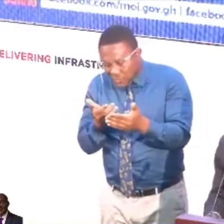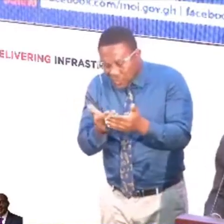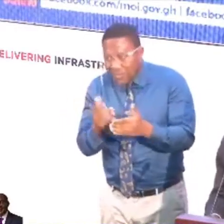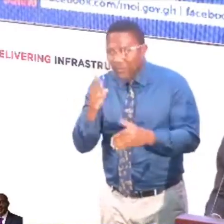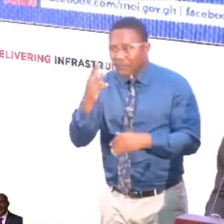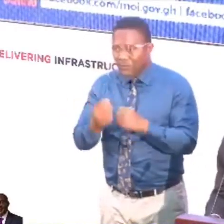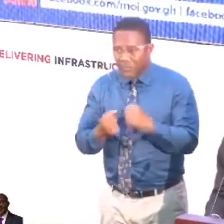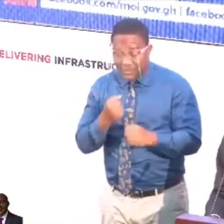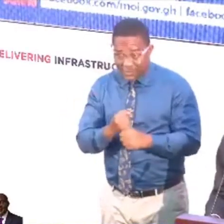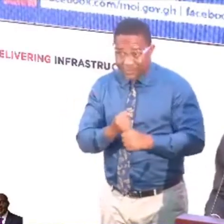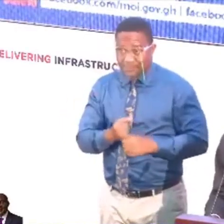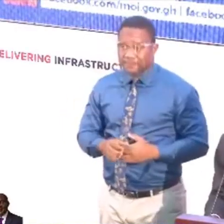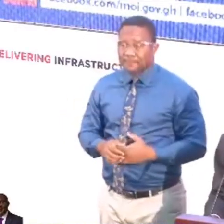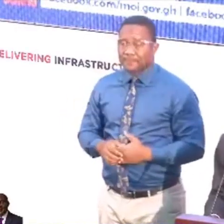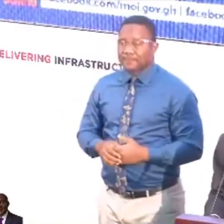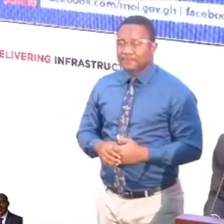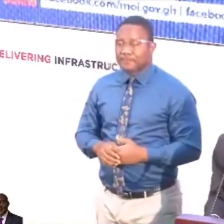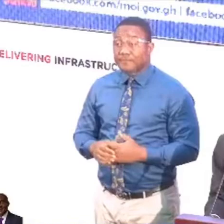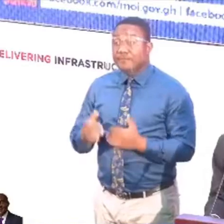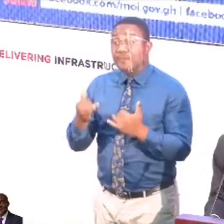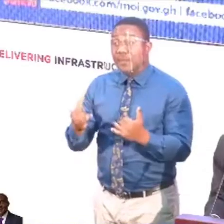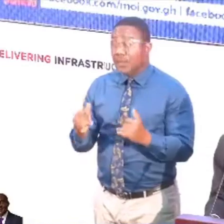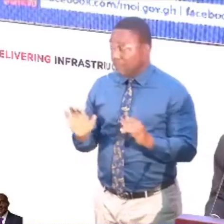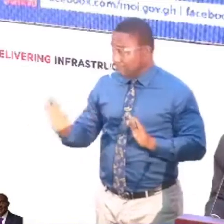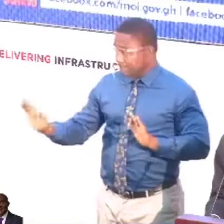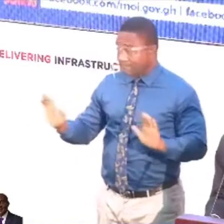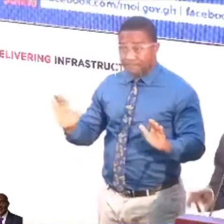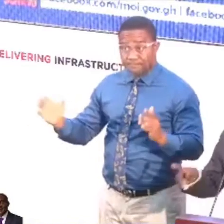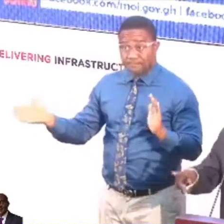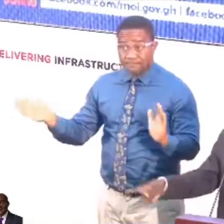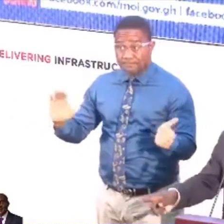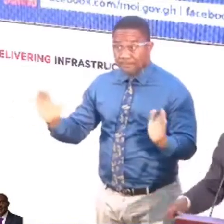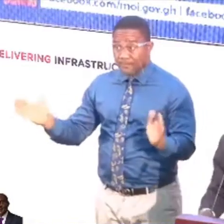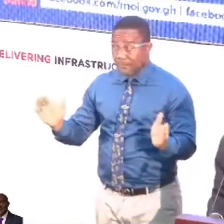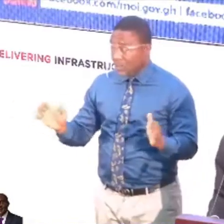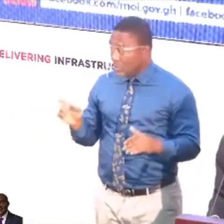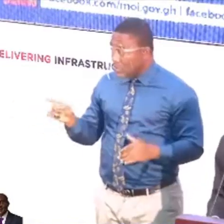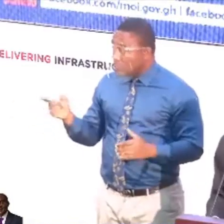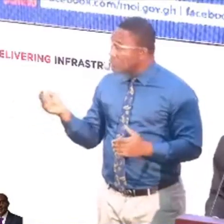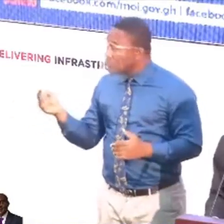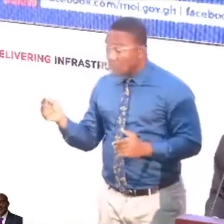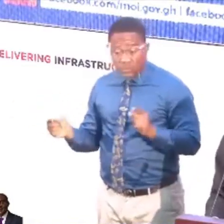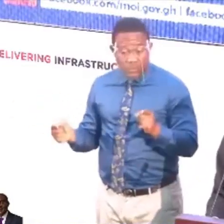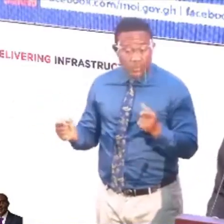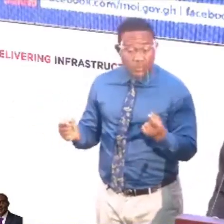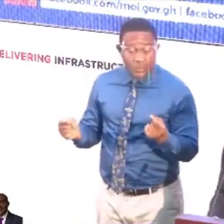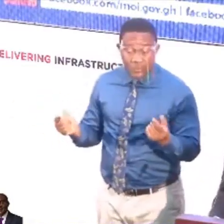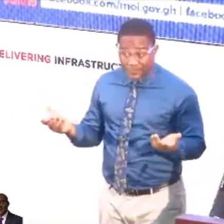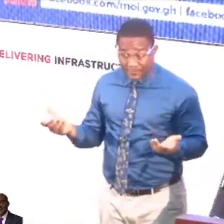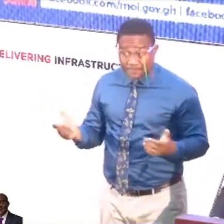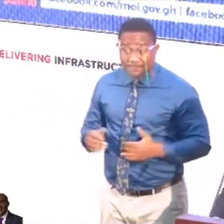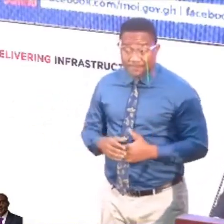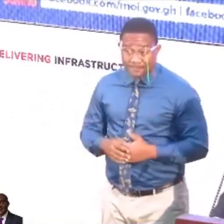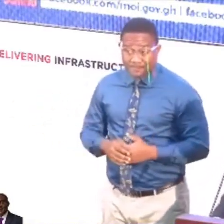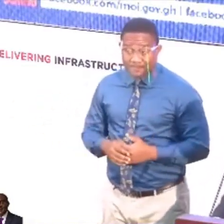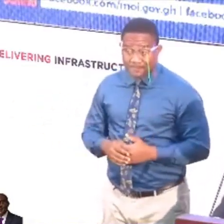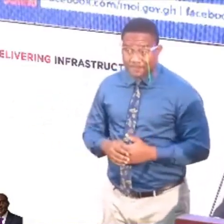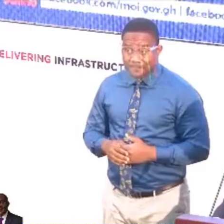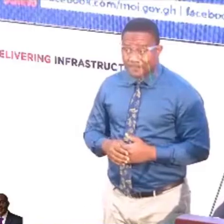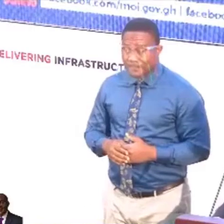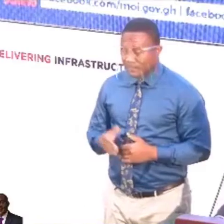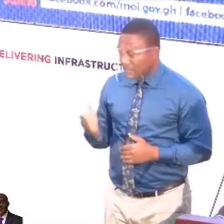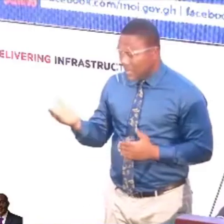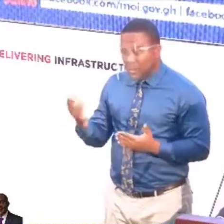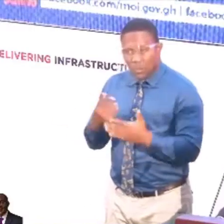years. So people would want them to show what they did on each occasion when they had the